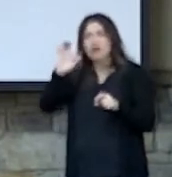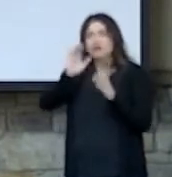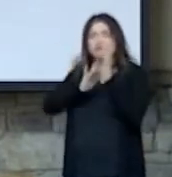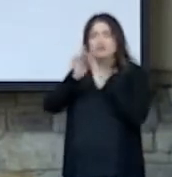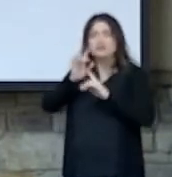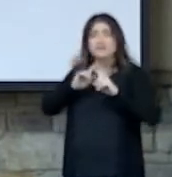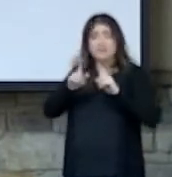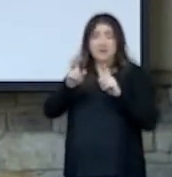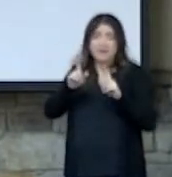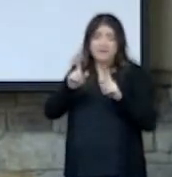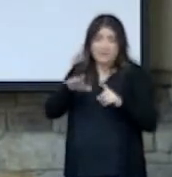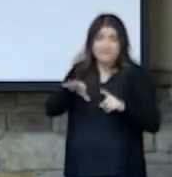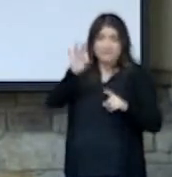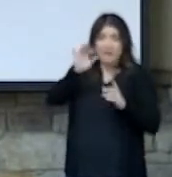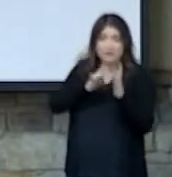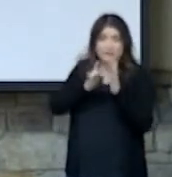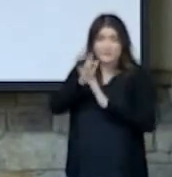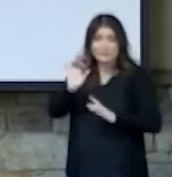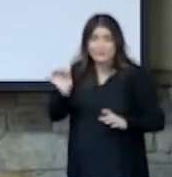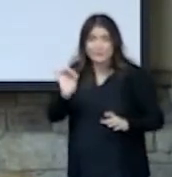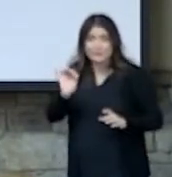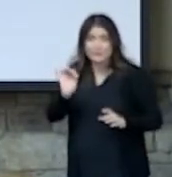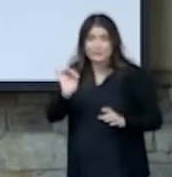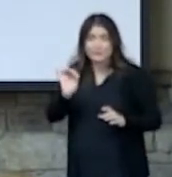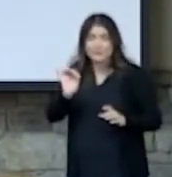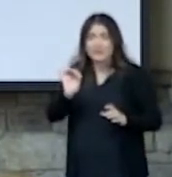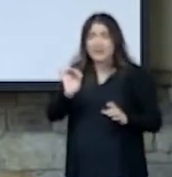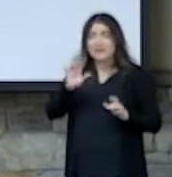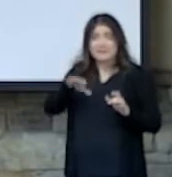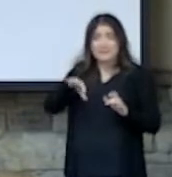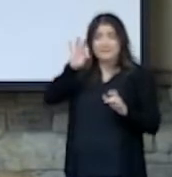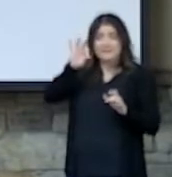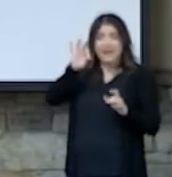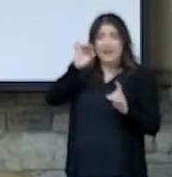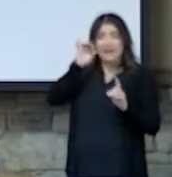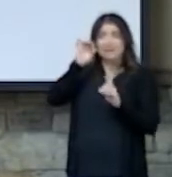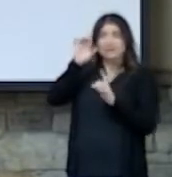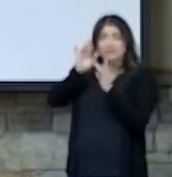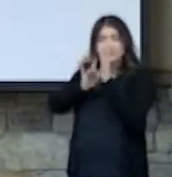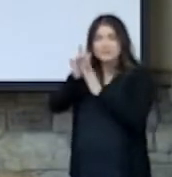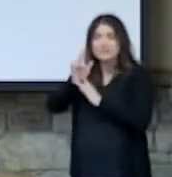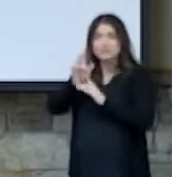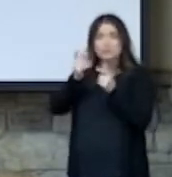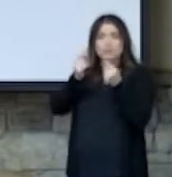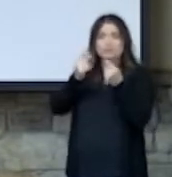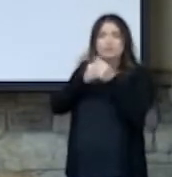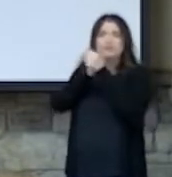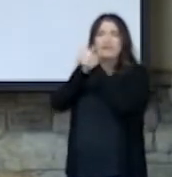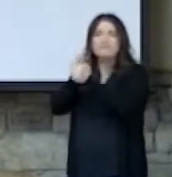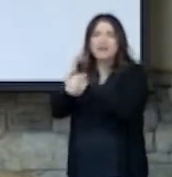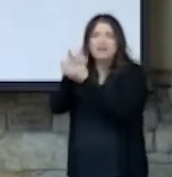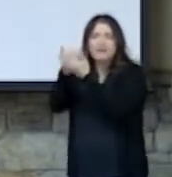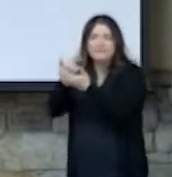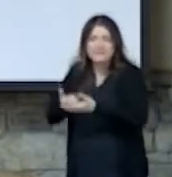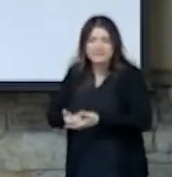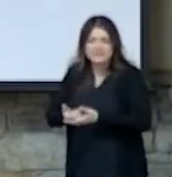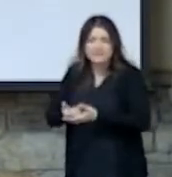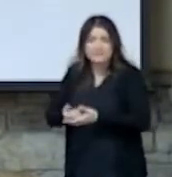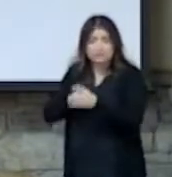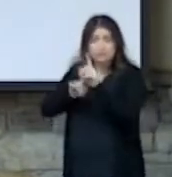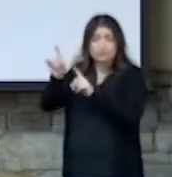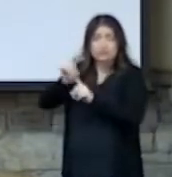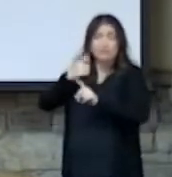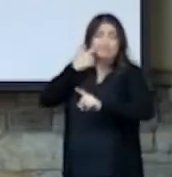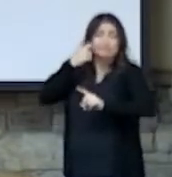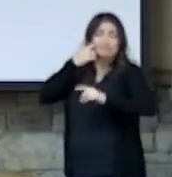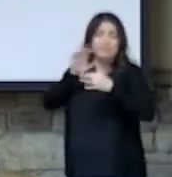found Jesus too, didn't they? And in order to find him, they followed the evidence, the star. We mentioned it just a moment